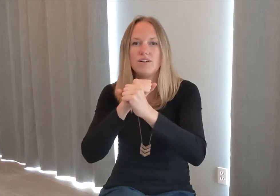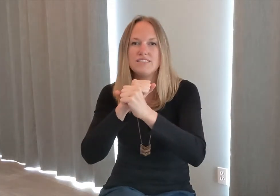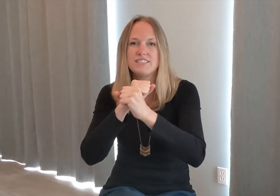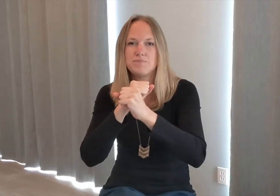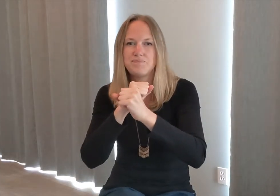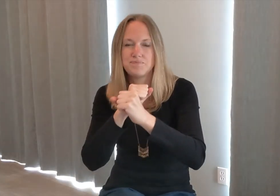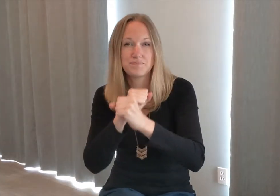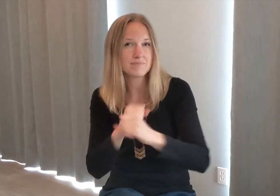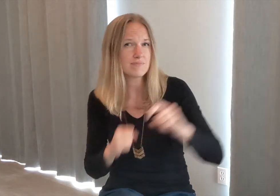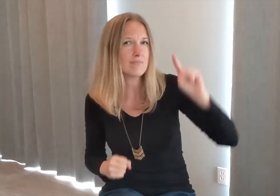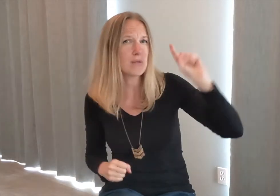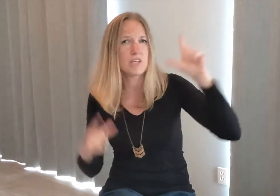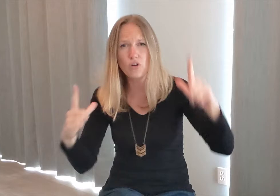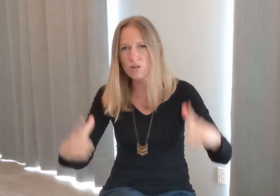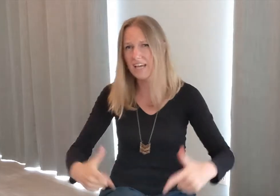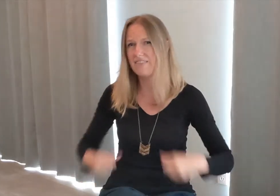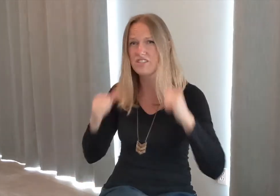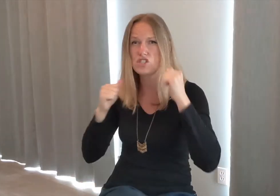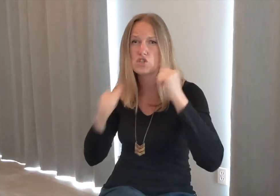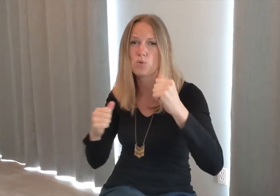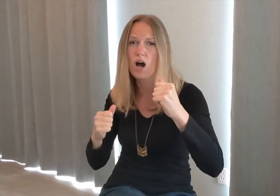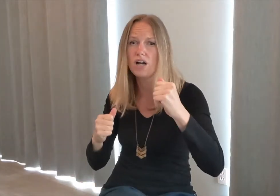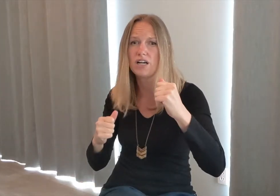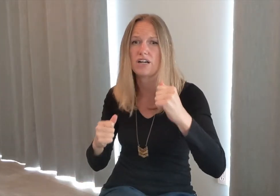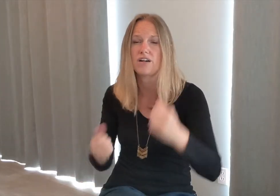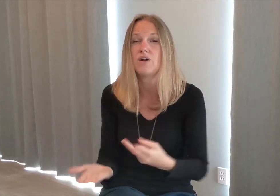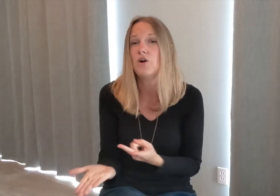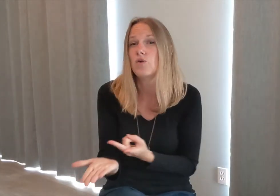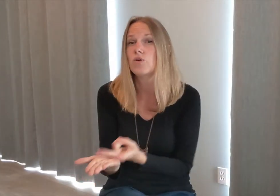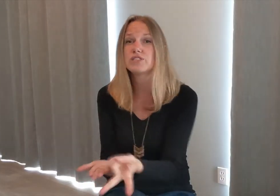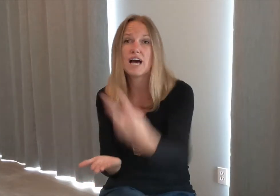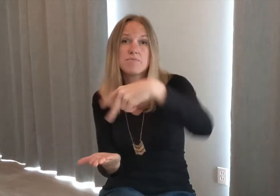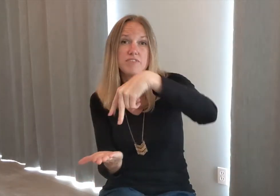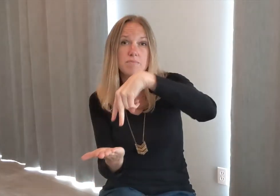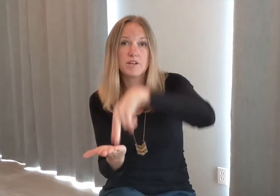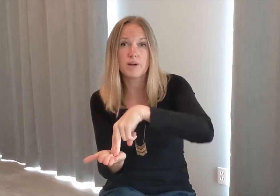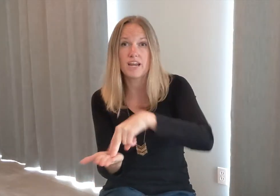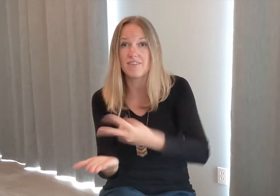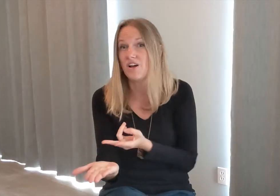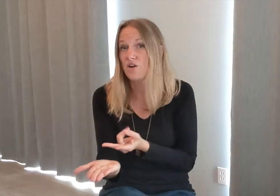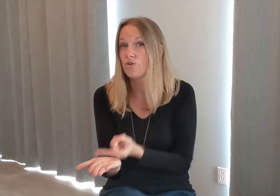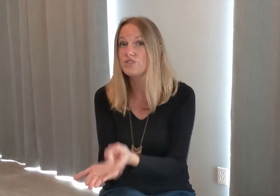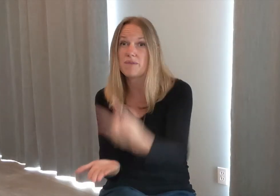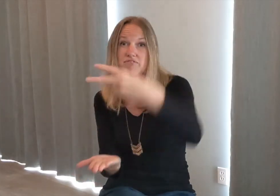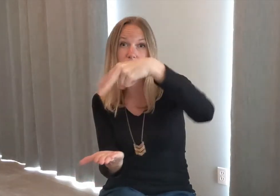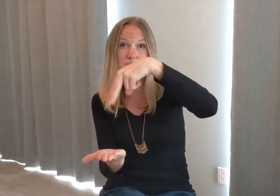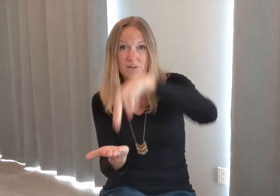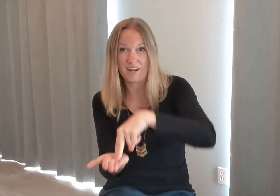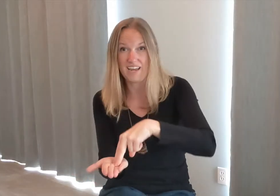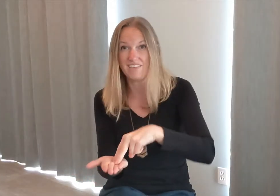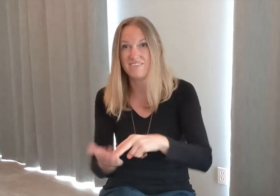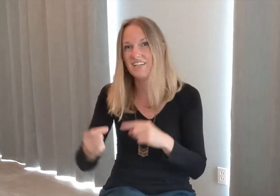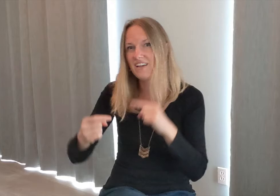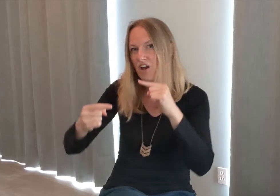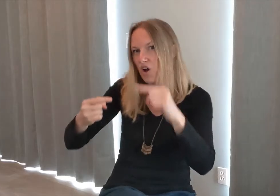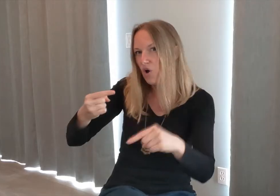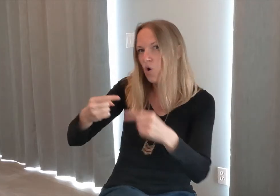stronghold, but your life is stronger, rose up from the grave, rose up from the grave.